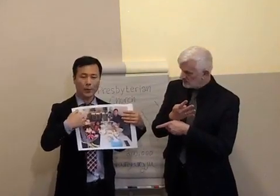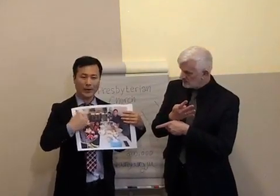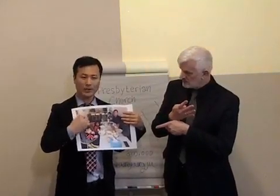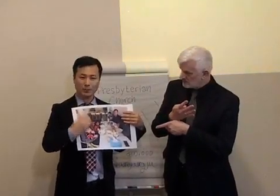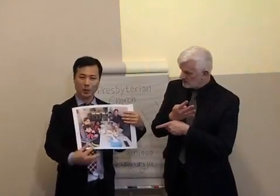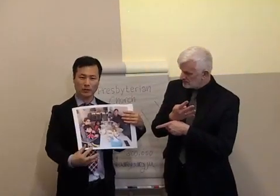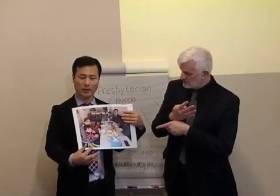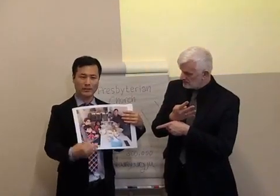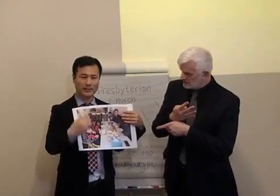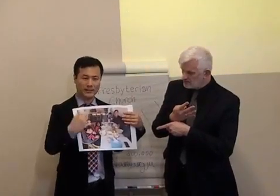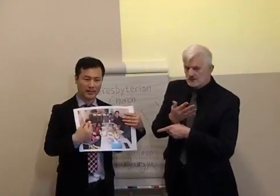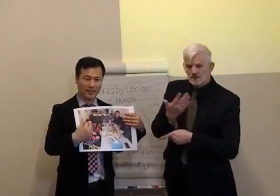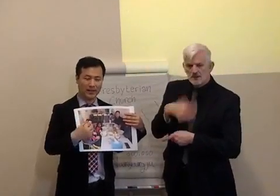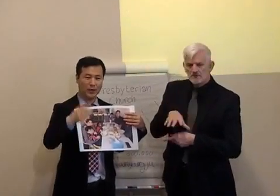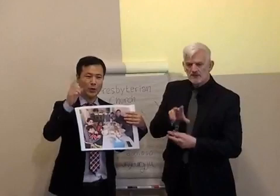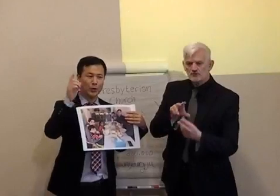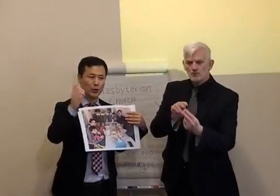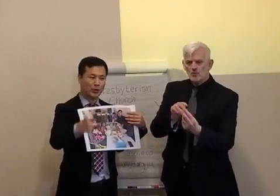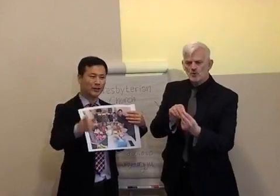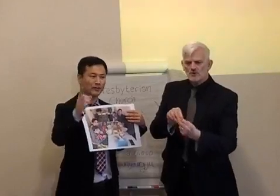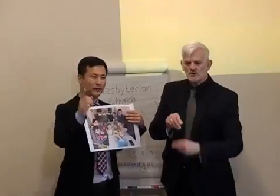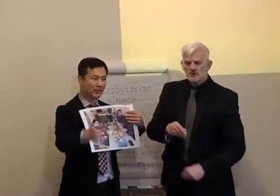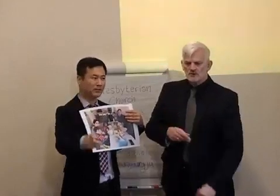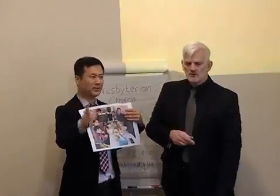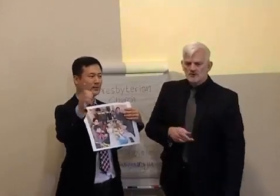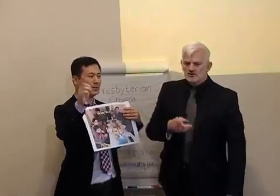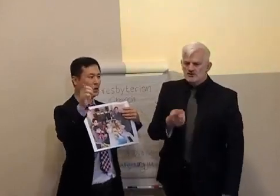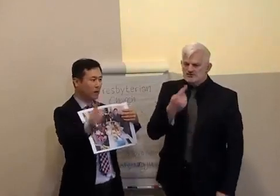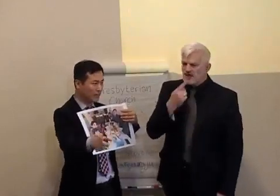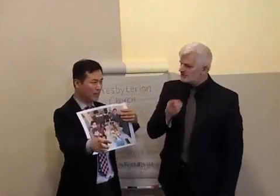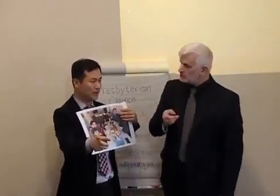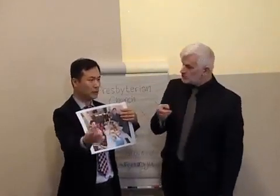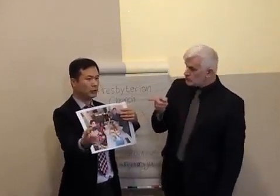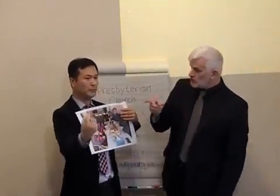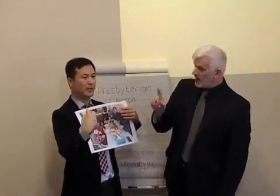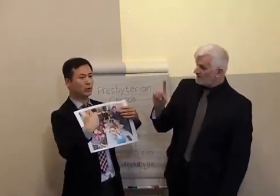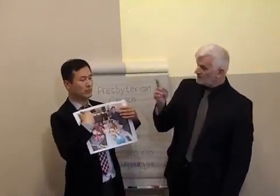When I spoke to her, she said that you are the first Korean who speak to me.